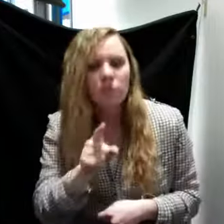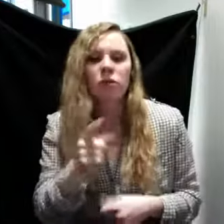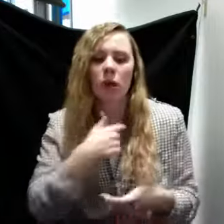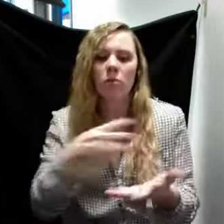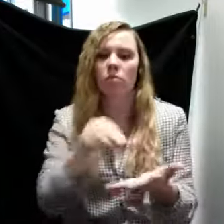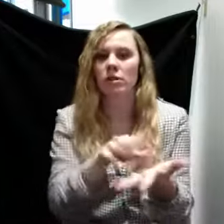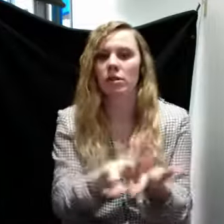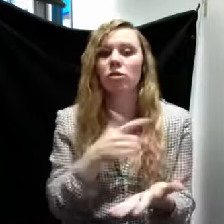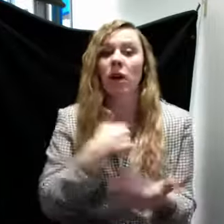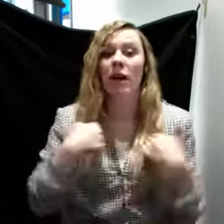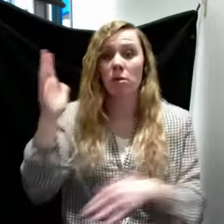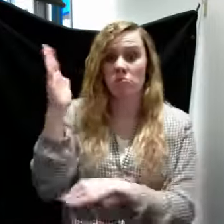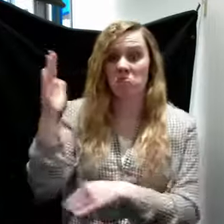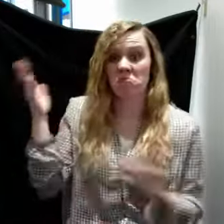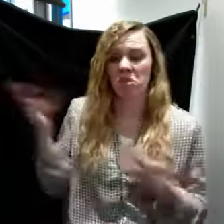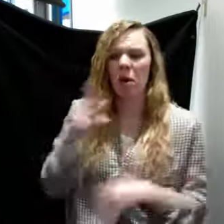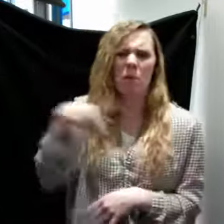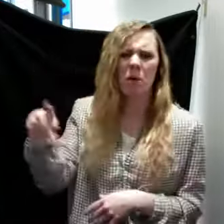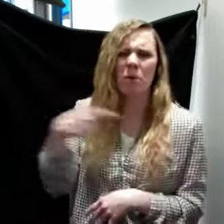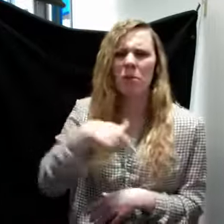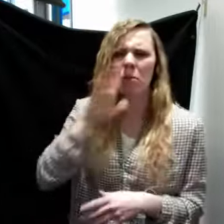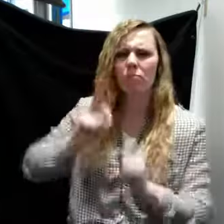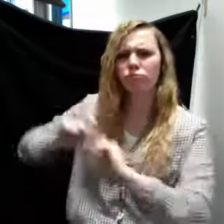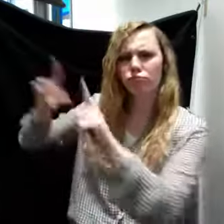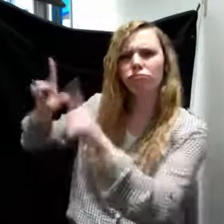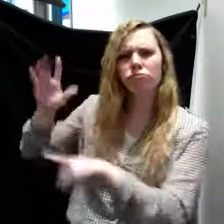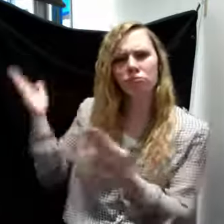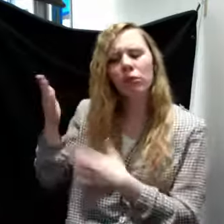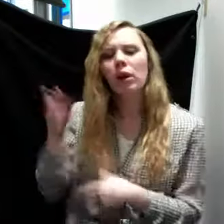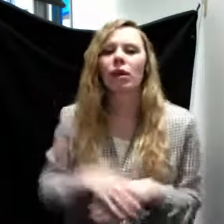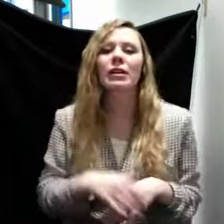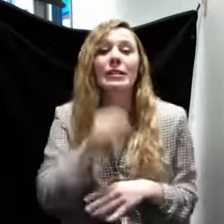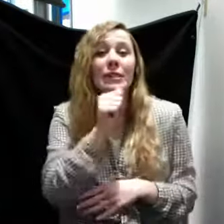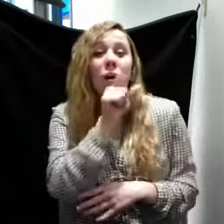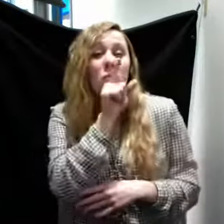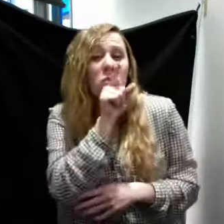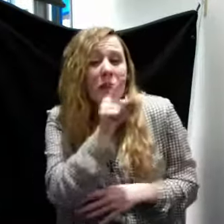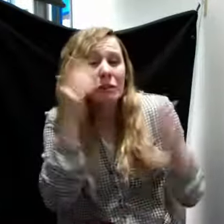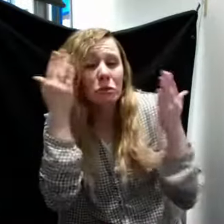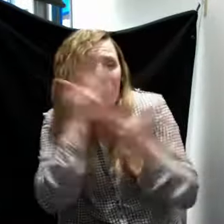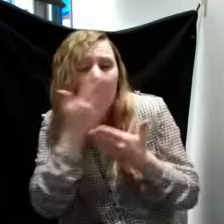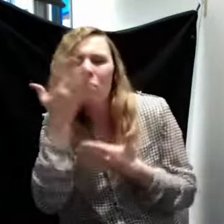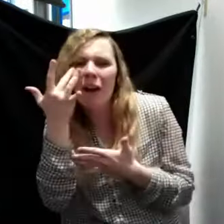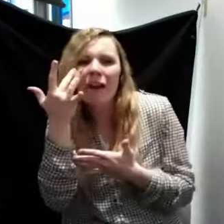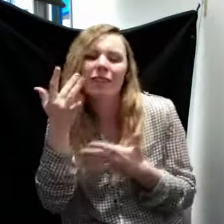is a presentation here, PowerPoint. You're going to put it up here. It's not real dark because of the light, but you should be able to see